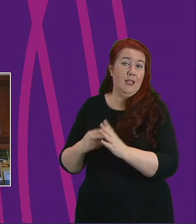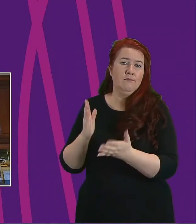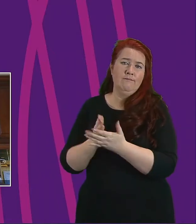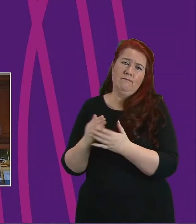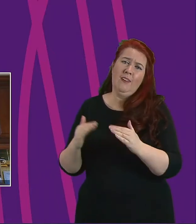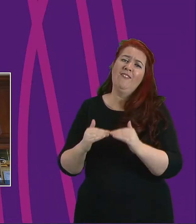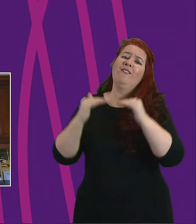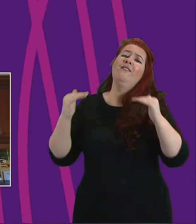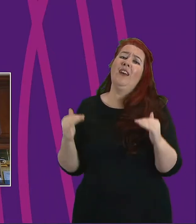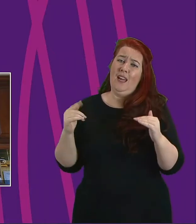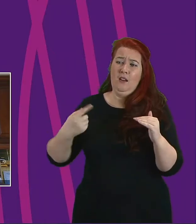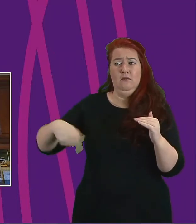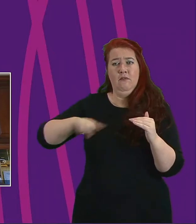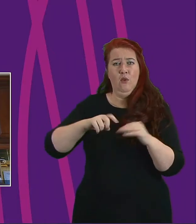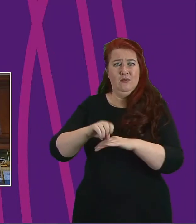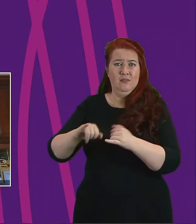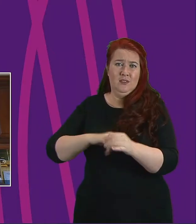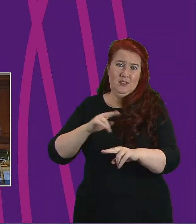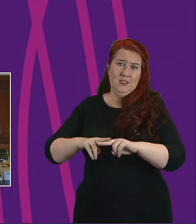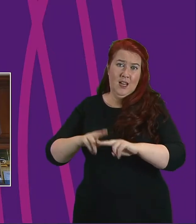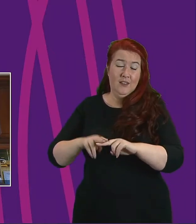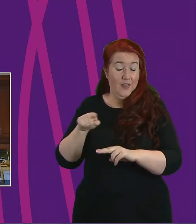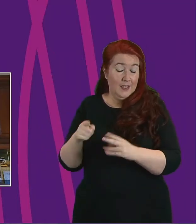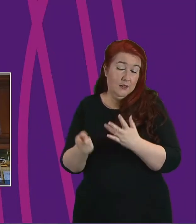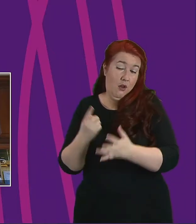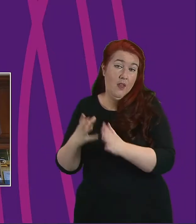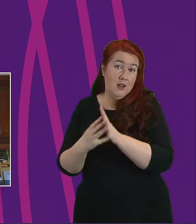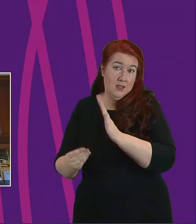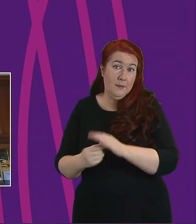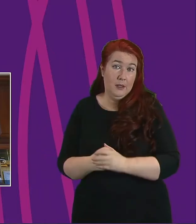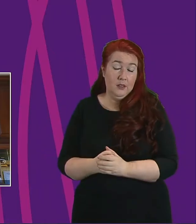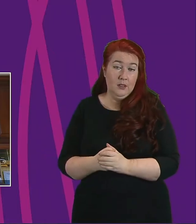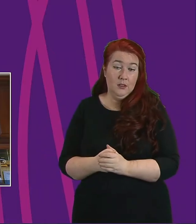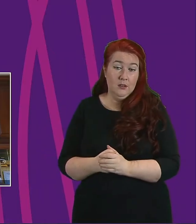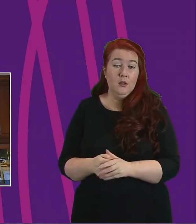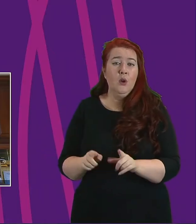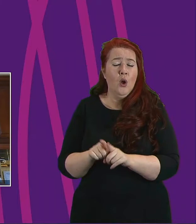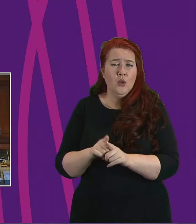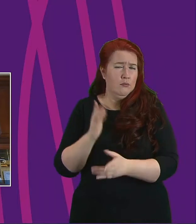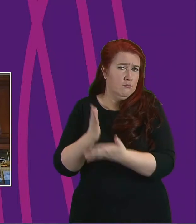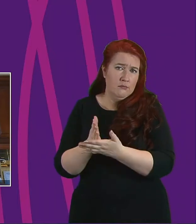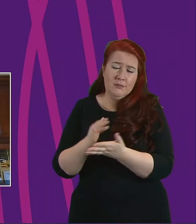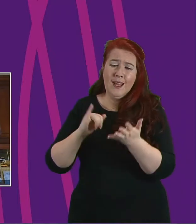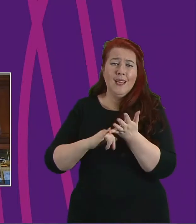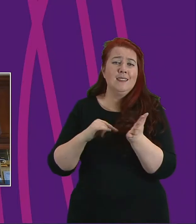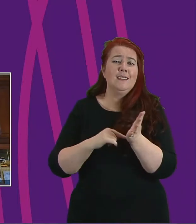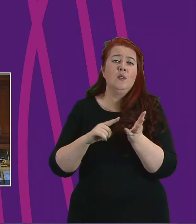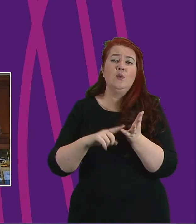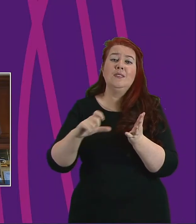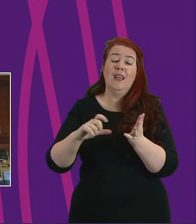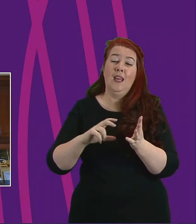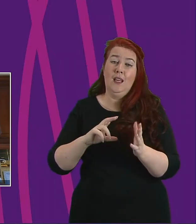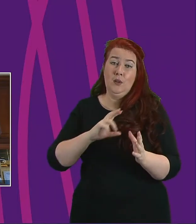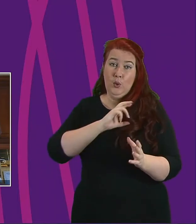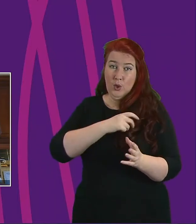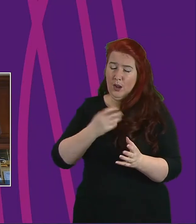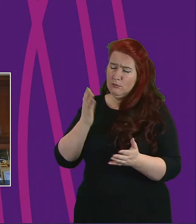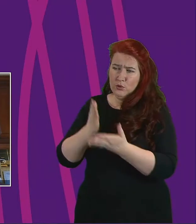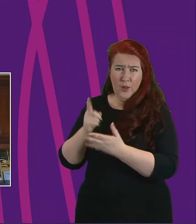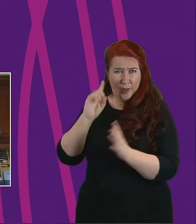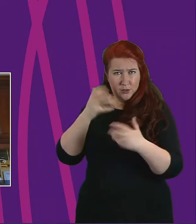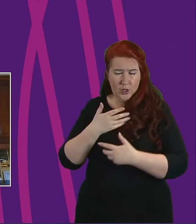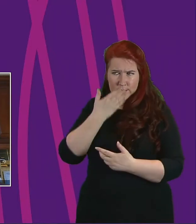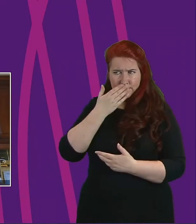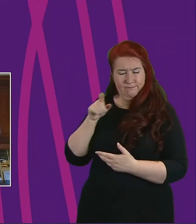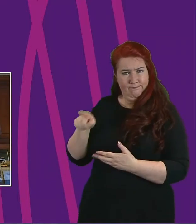is another example of that. And I think they too will be concerned, as I am, that the UK government hasn't yet come